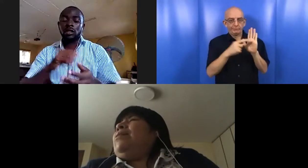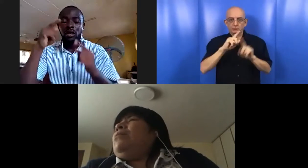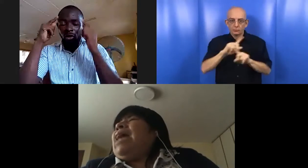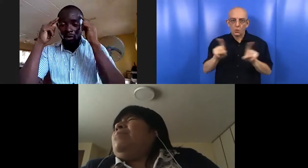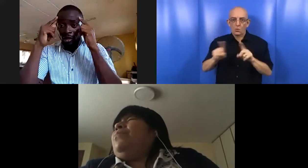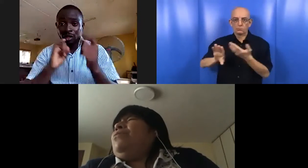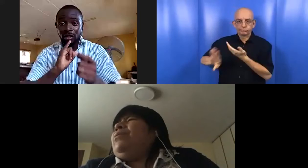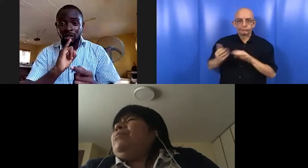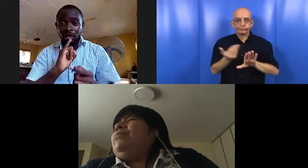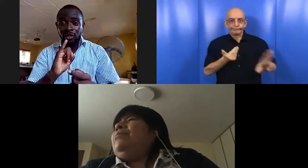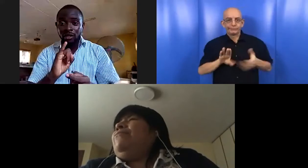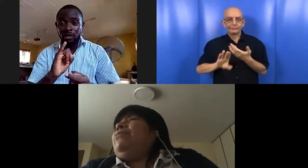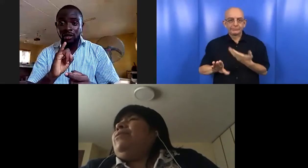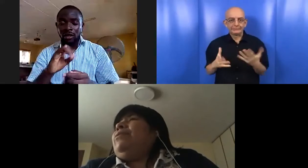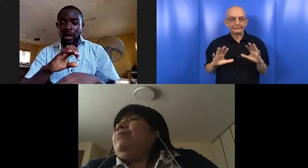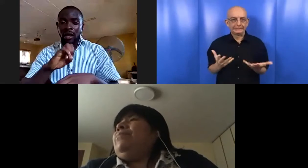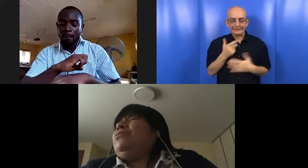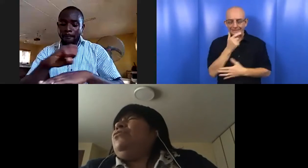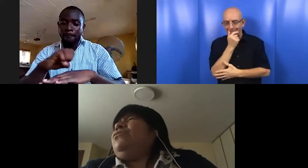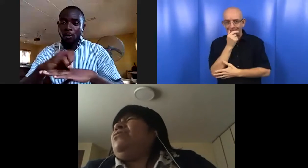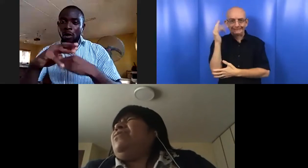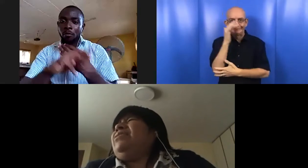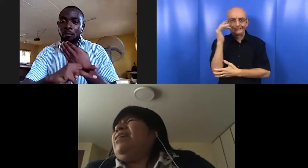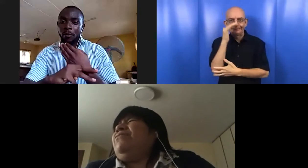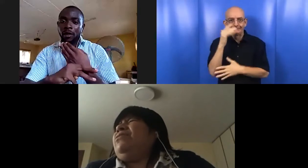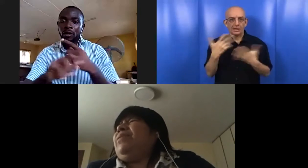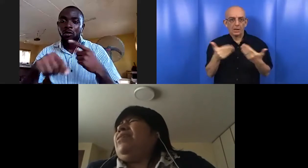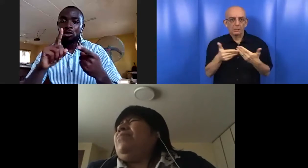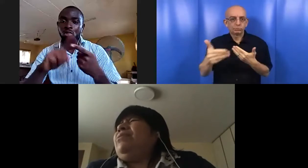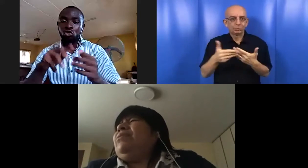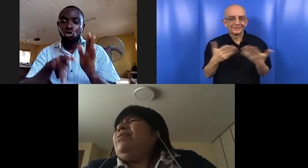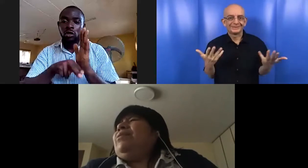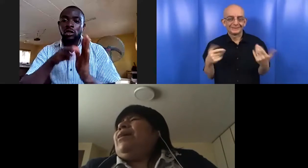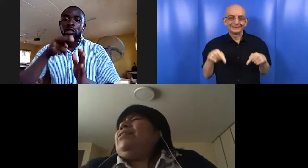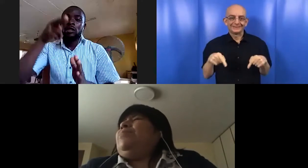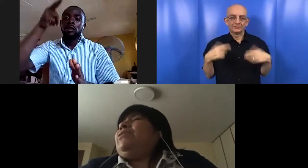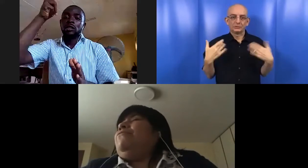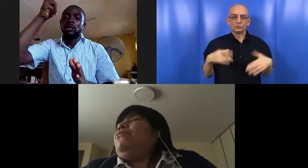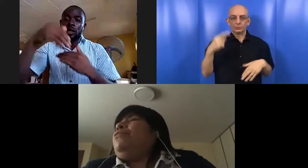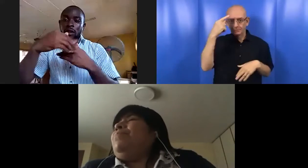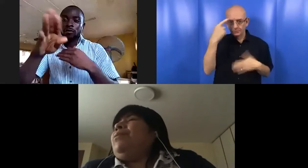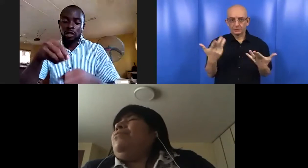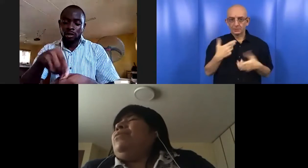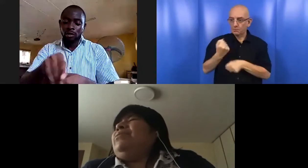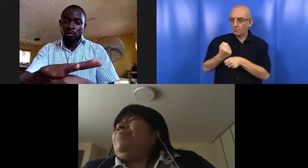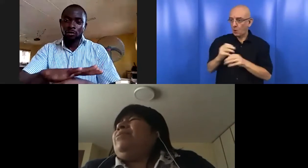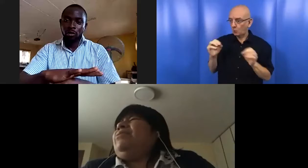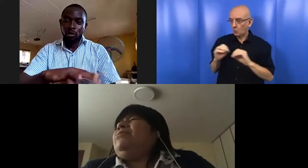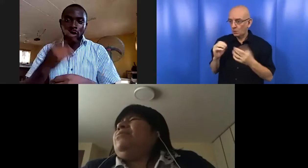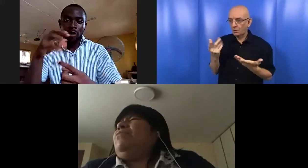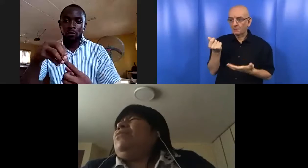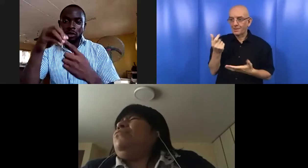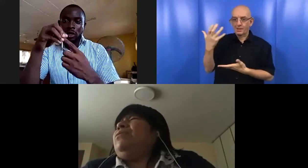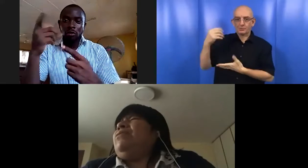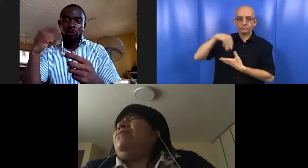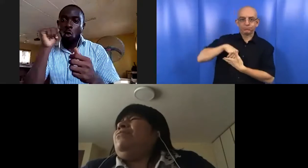the unemployment definitely is going to increase after the pandemic, and especially for women with disabilities,